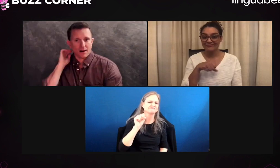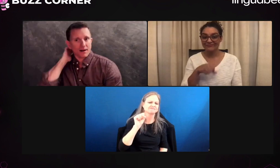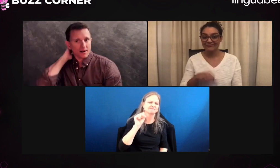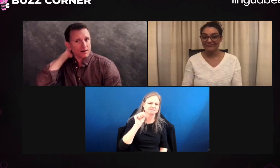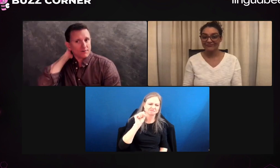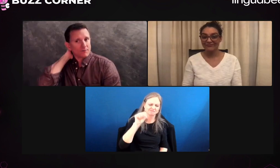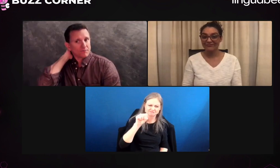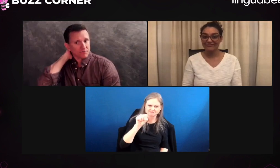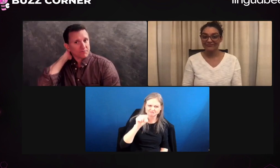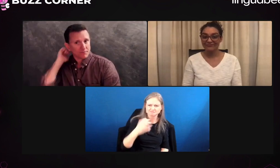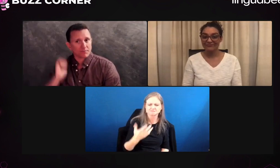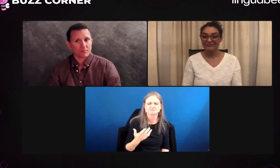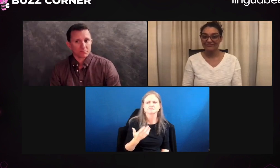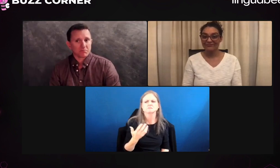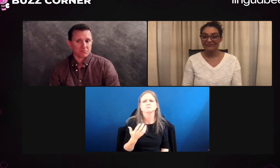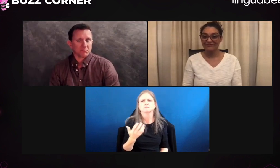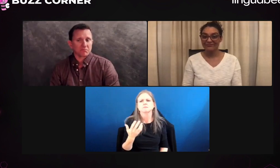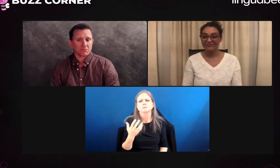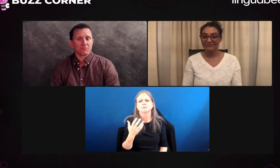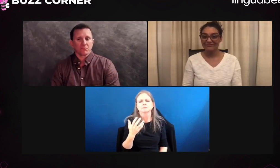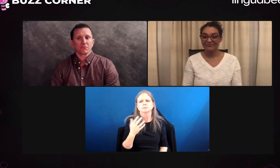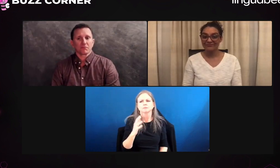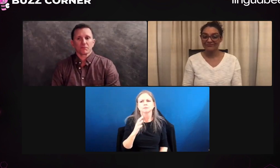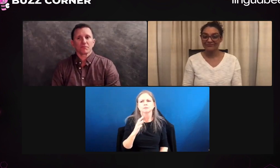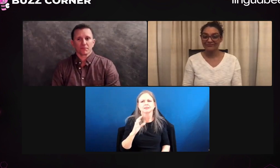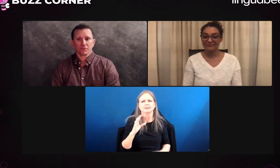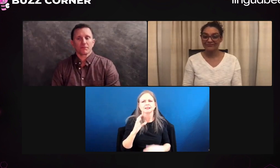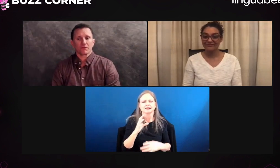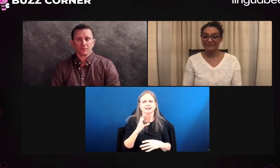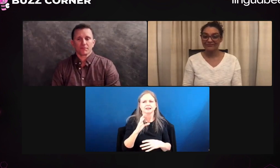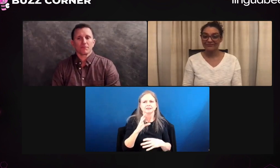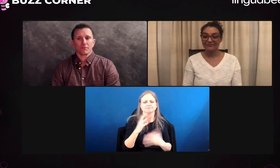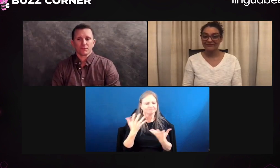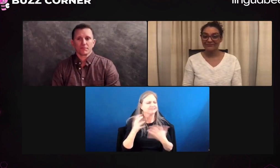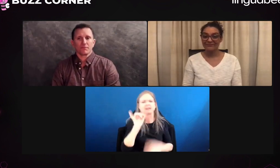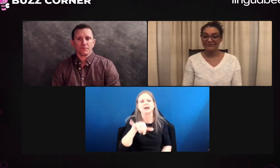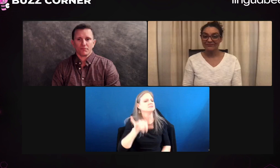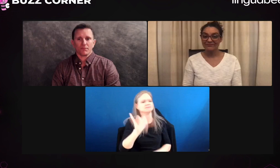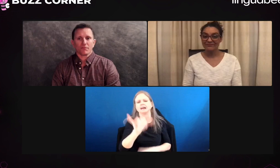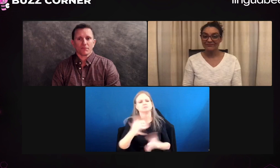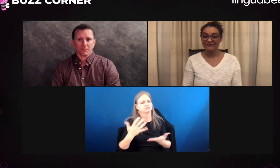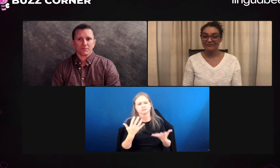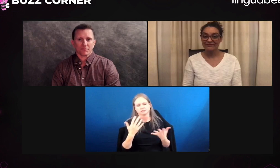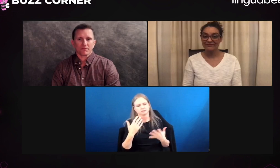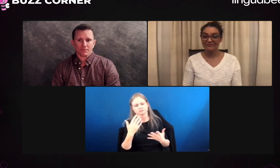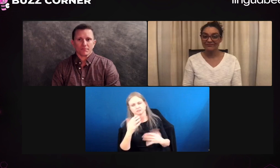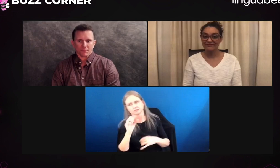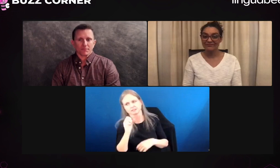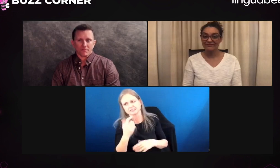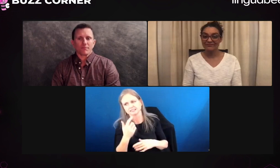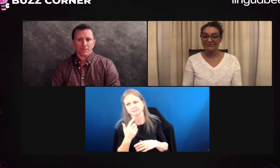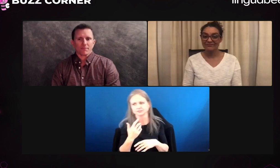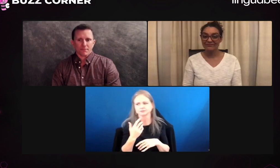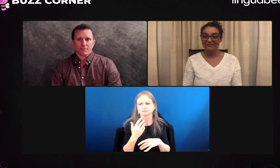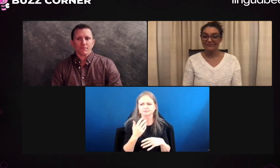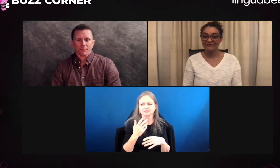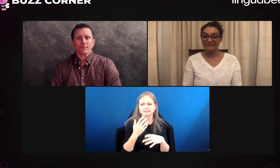How the interpreters articulate your signed communication. Yeah. Right. It is